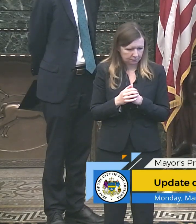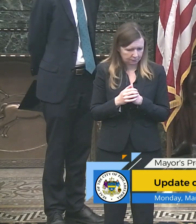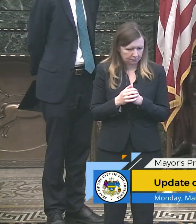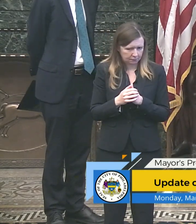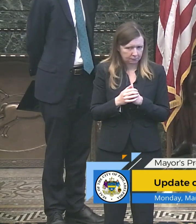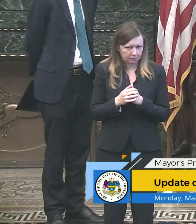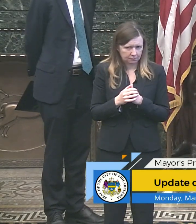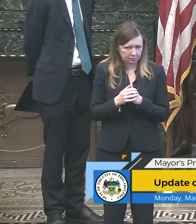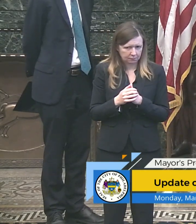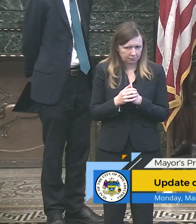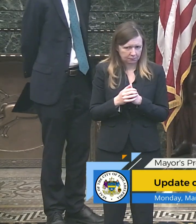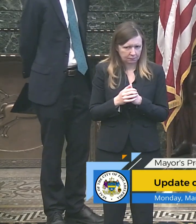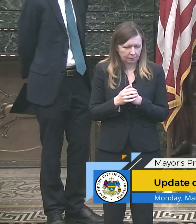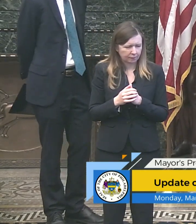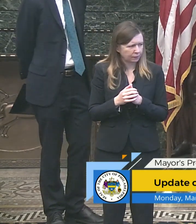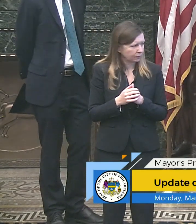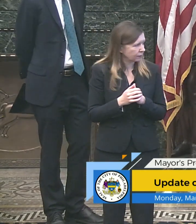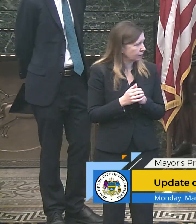micro grants?